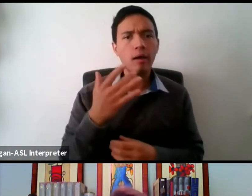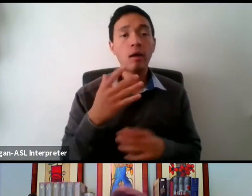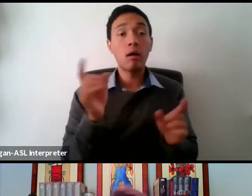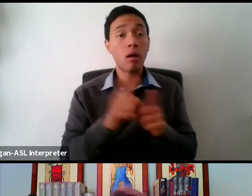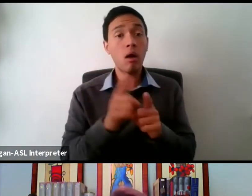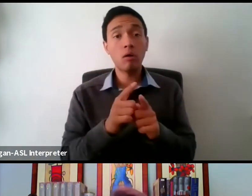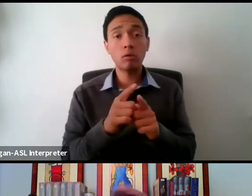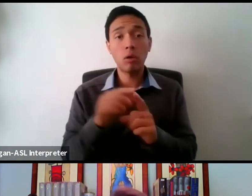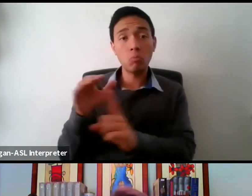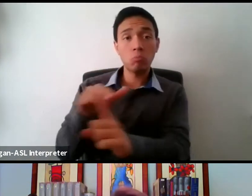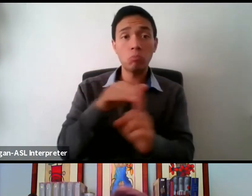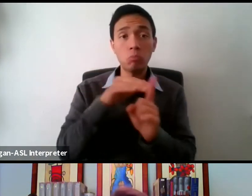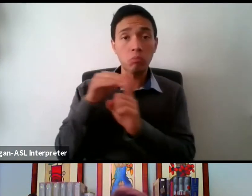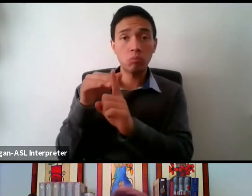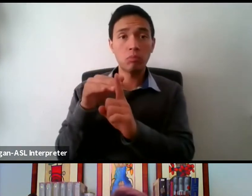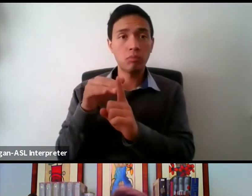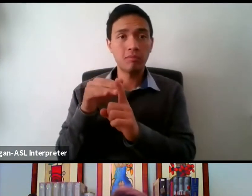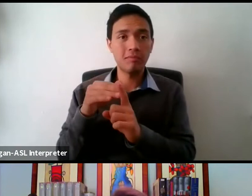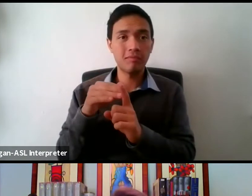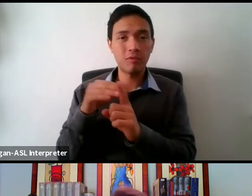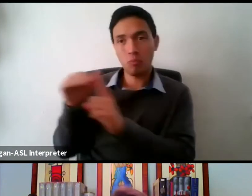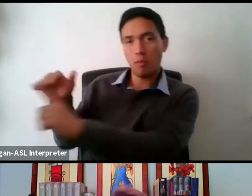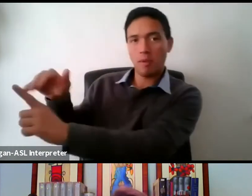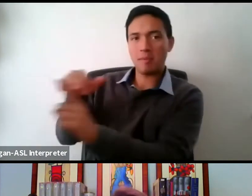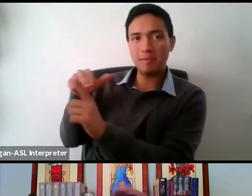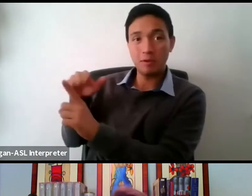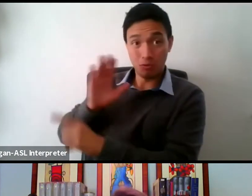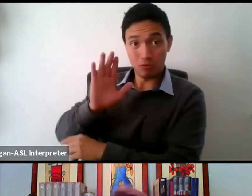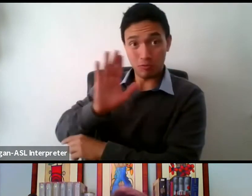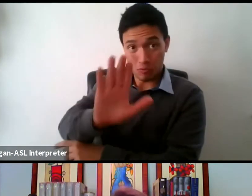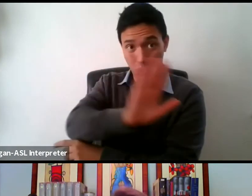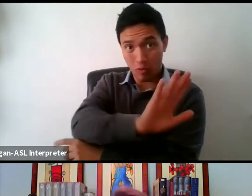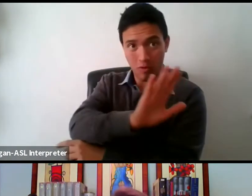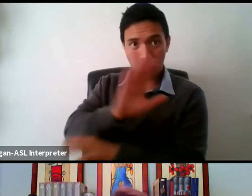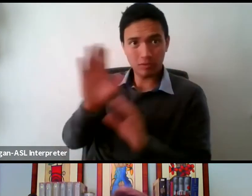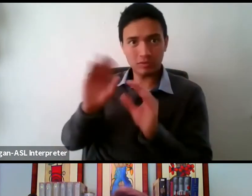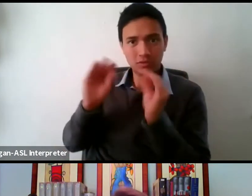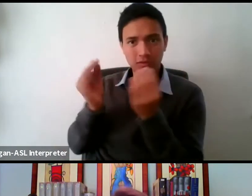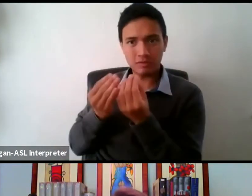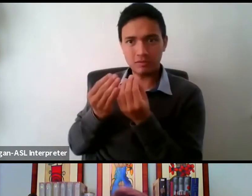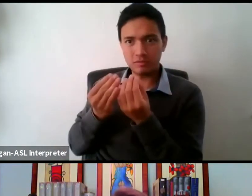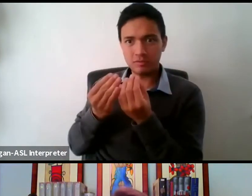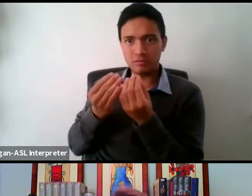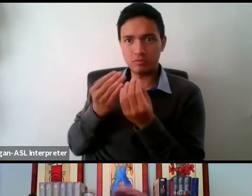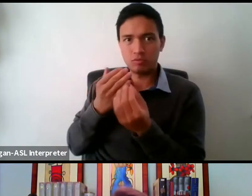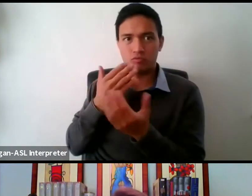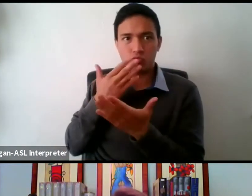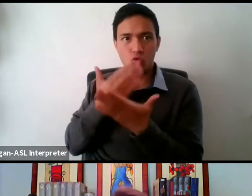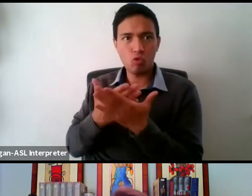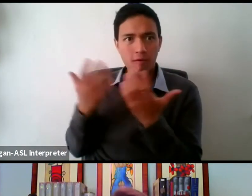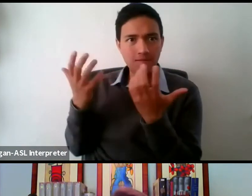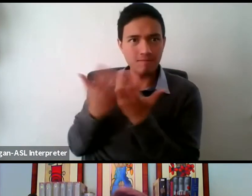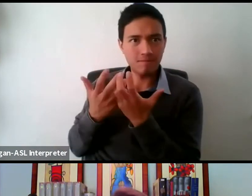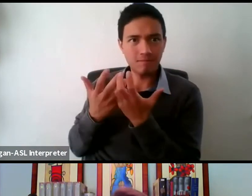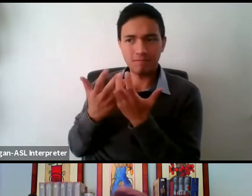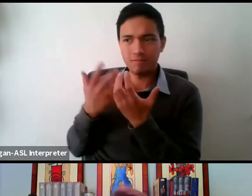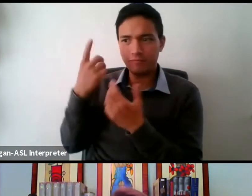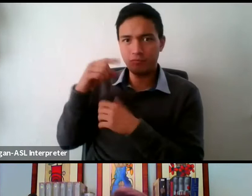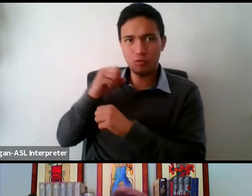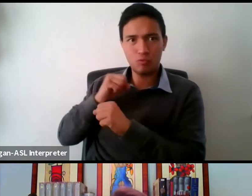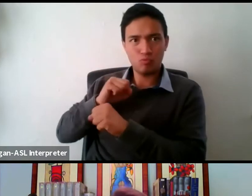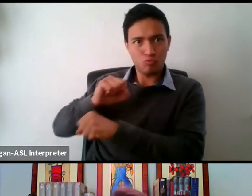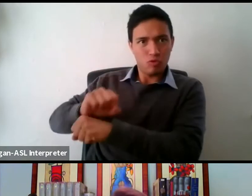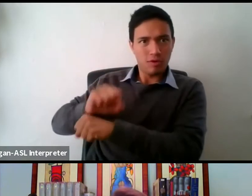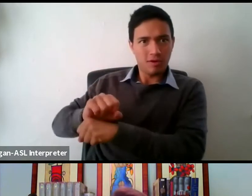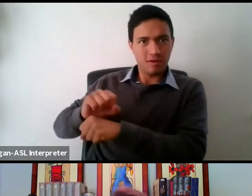remind people, let us know, why is your organization well suited to be working on it? Now, just don't be afraid to jump